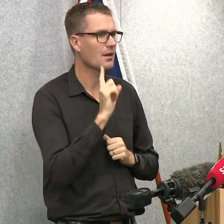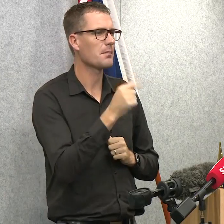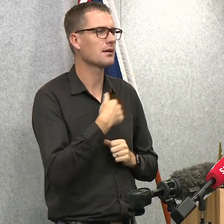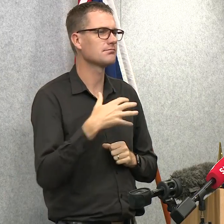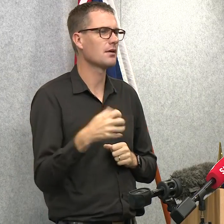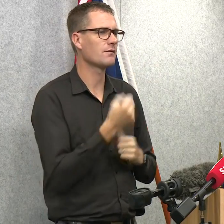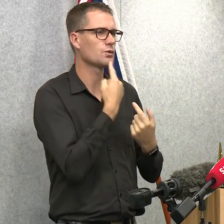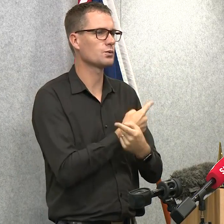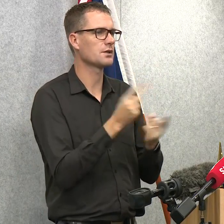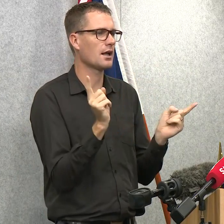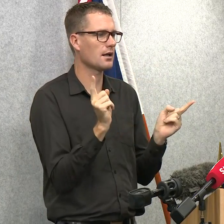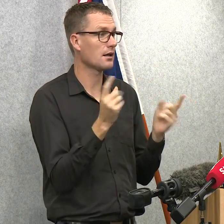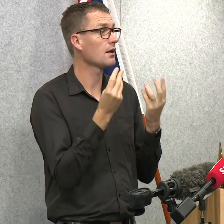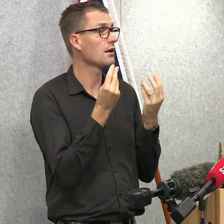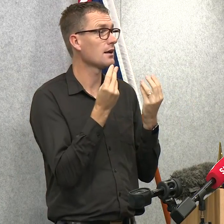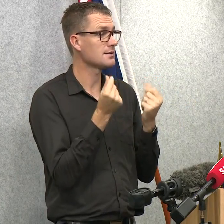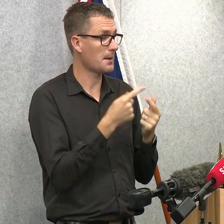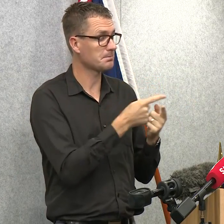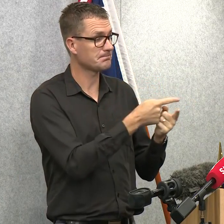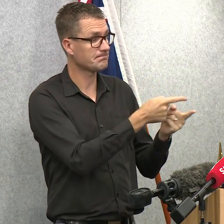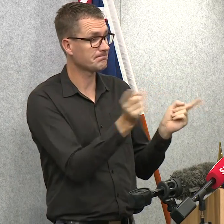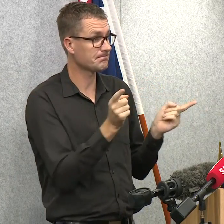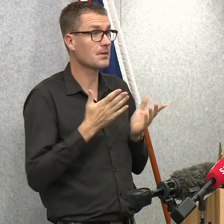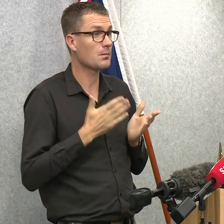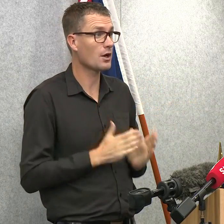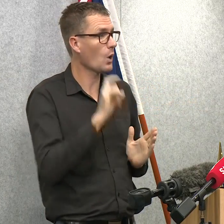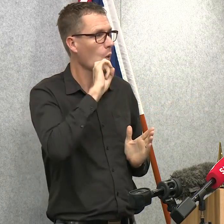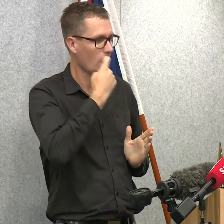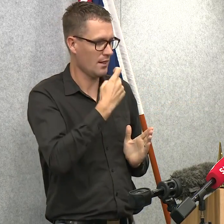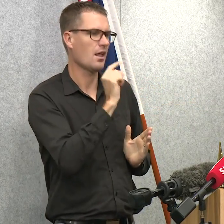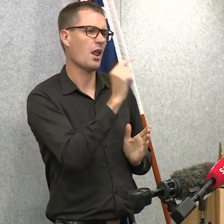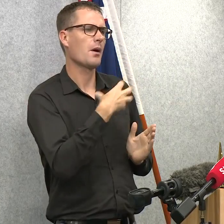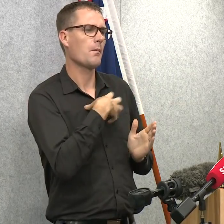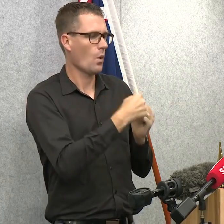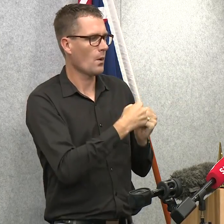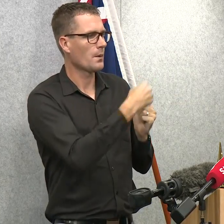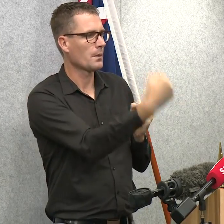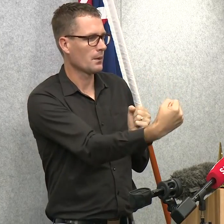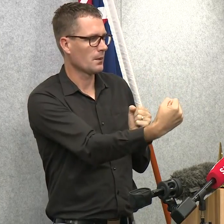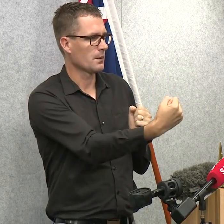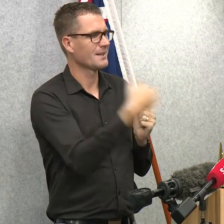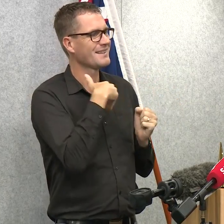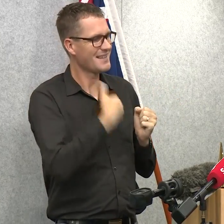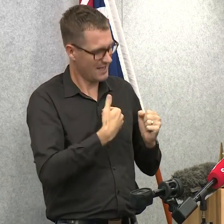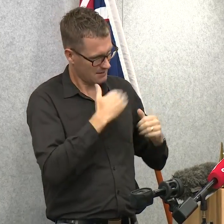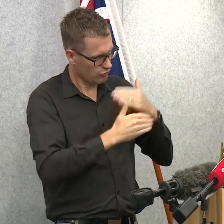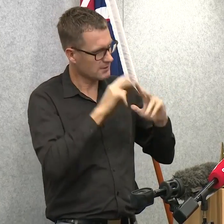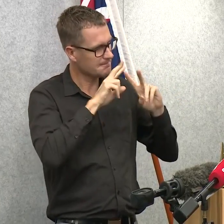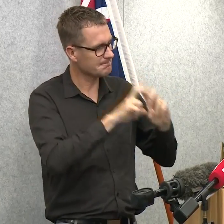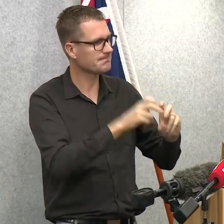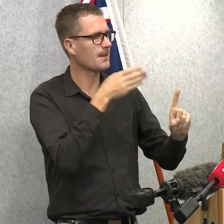say that some of those victims will take a little longer. I want to assure